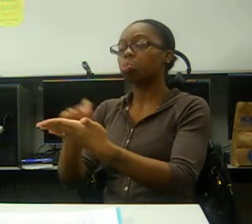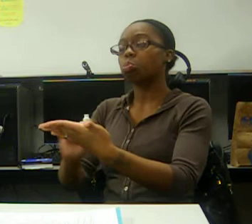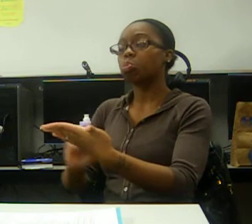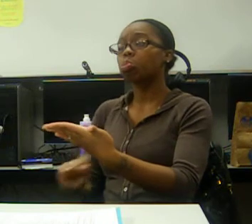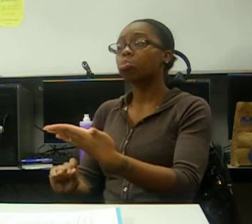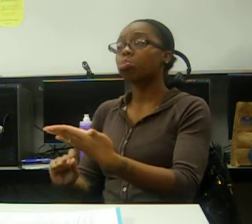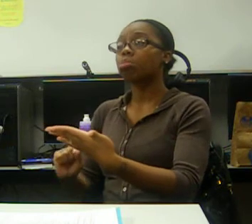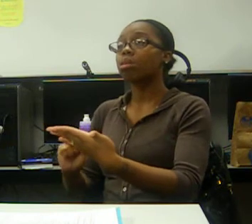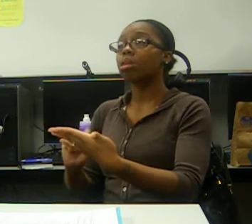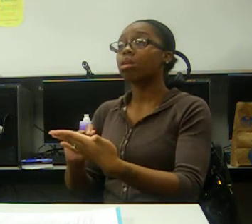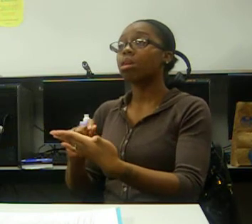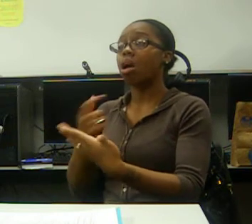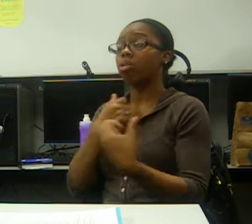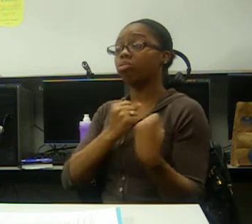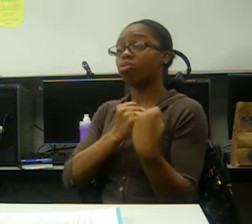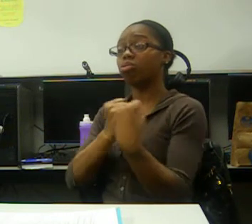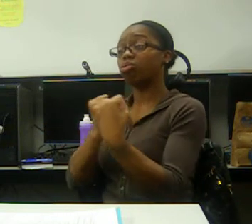was not a good idea at all.